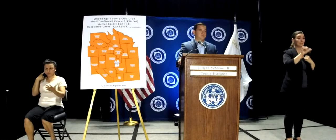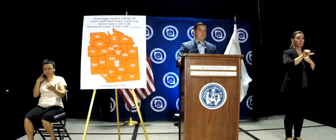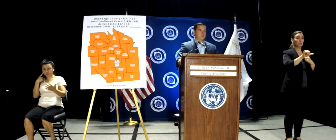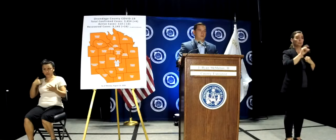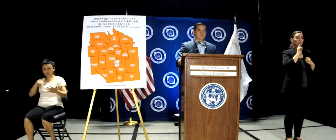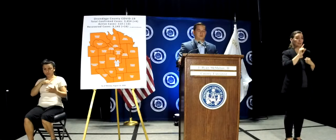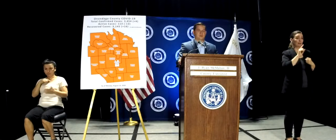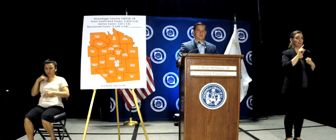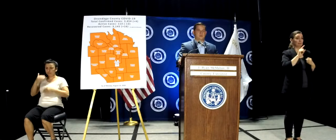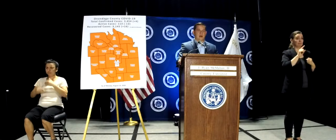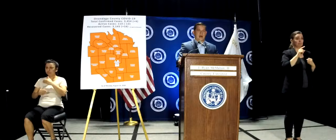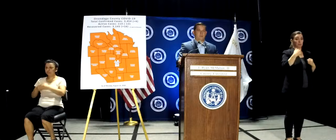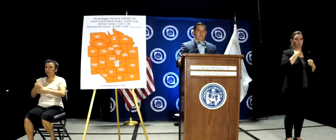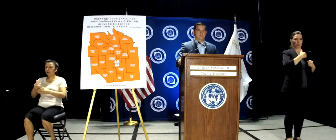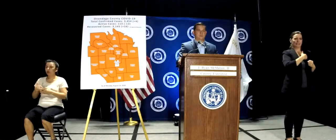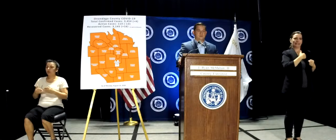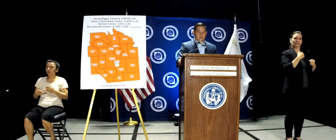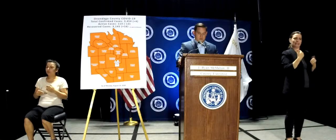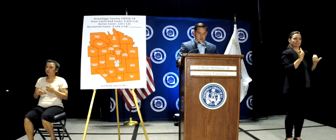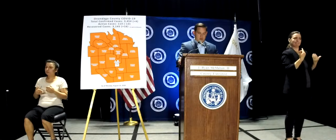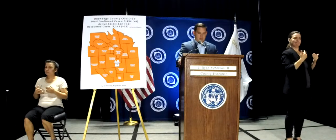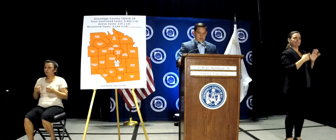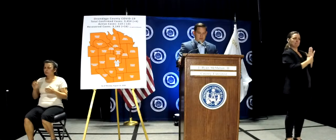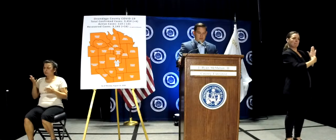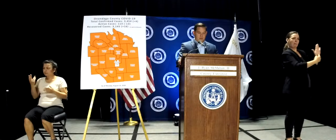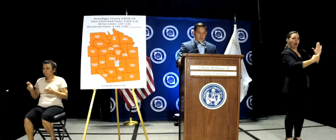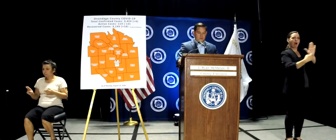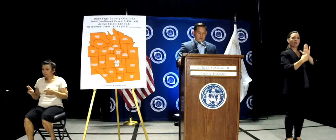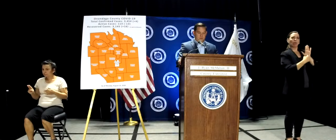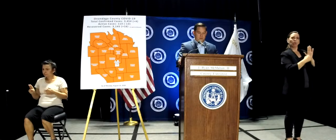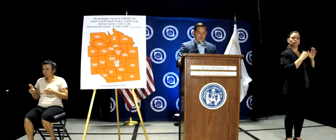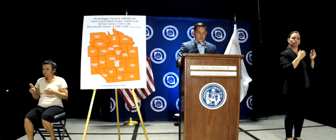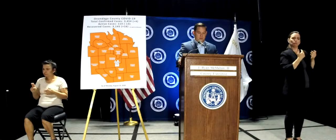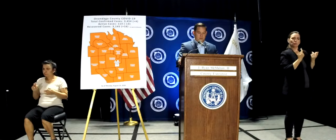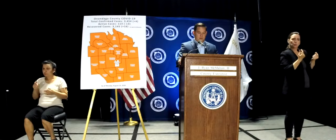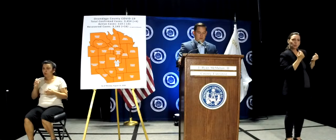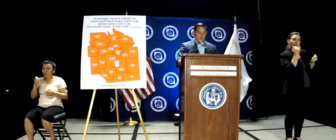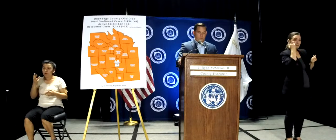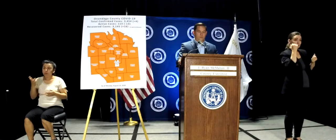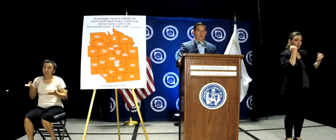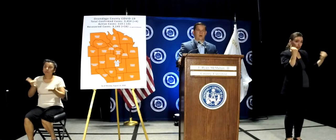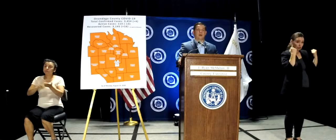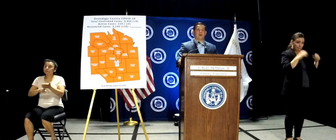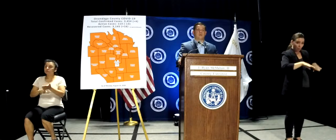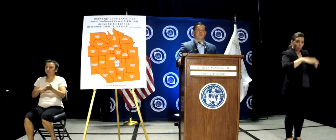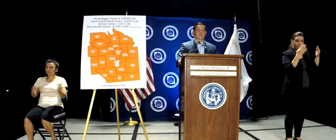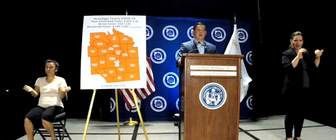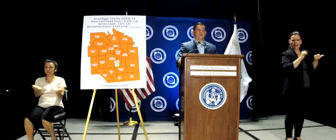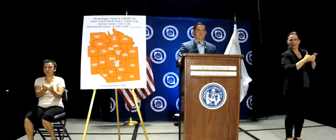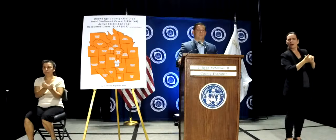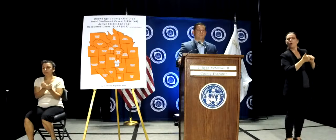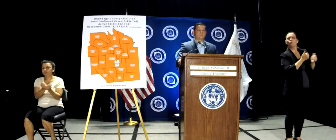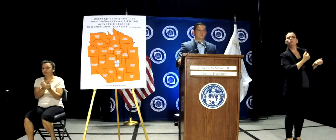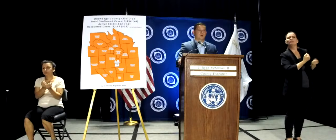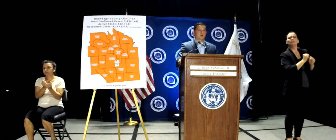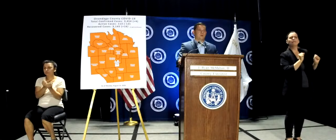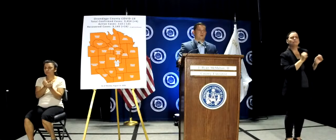regulate. Let's look and see what happens. And certainly, I know we've gotten a lot of feedback